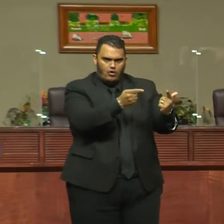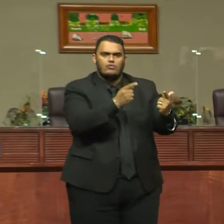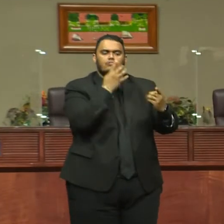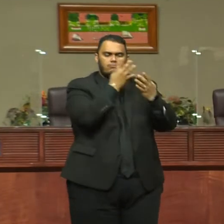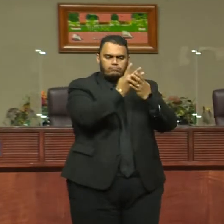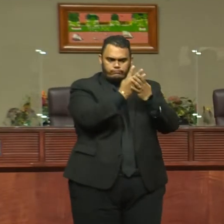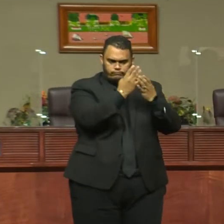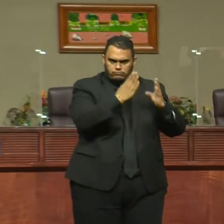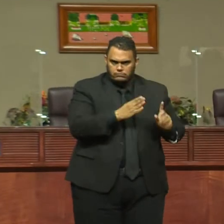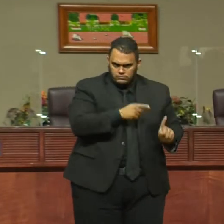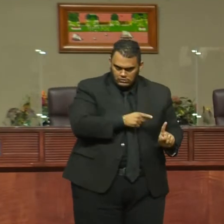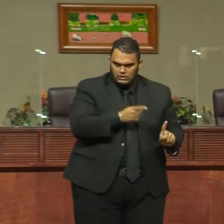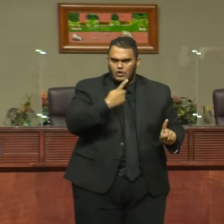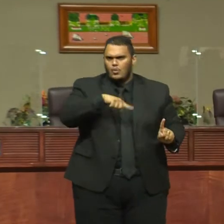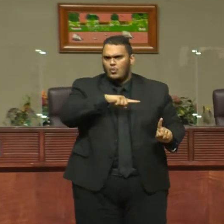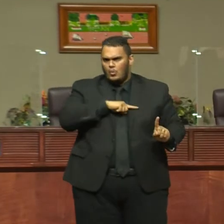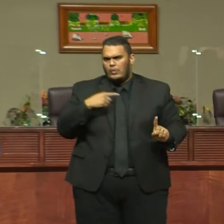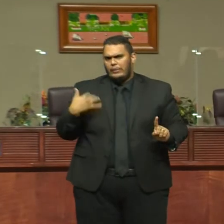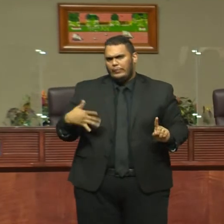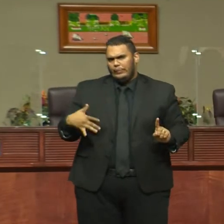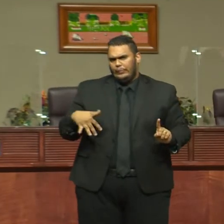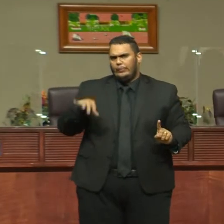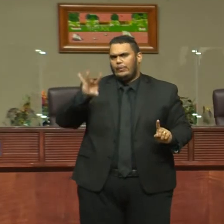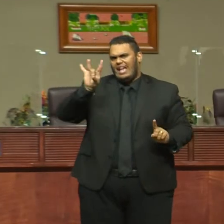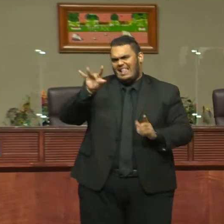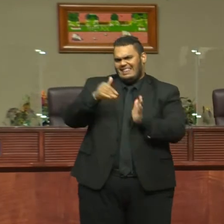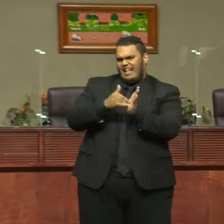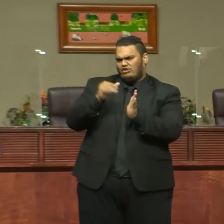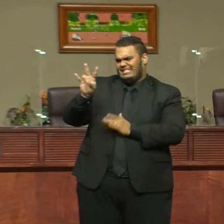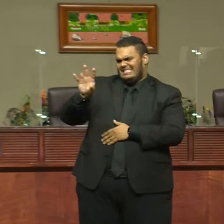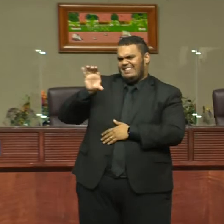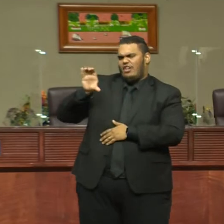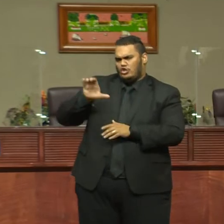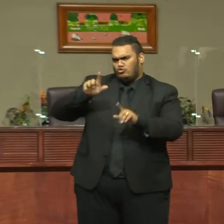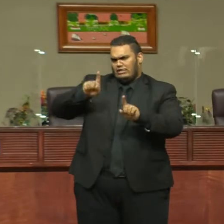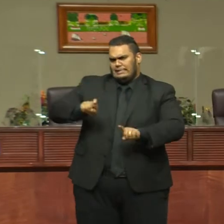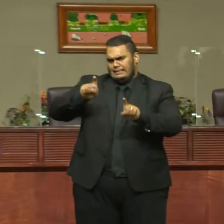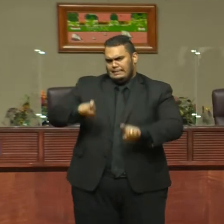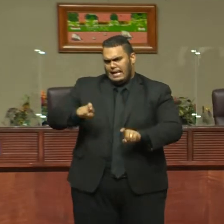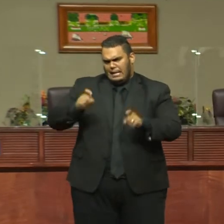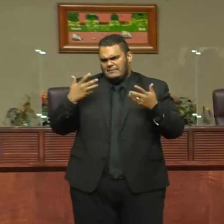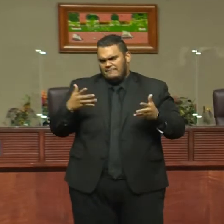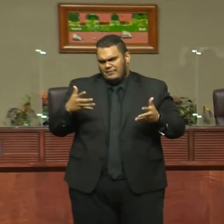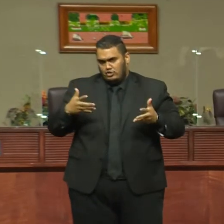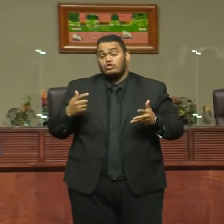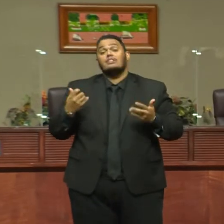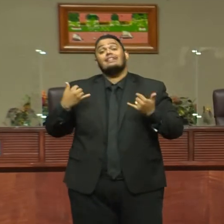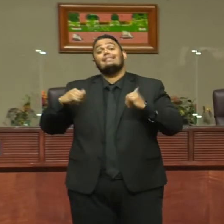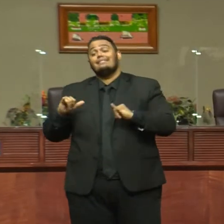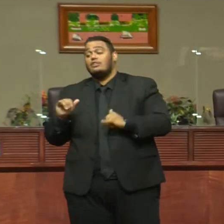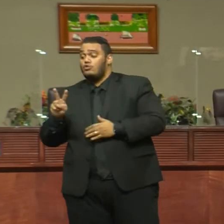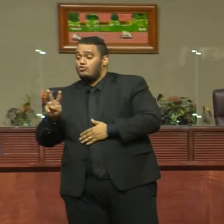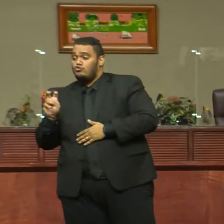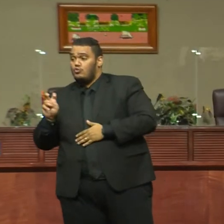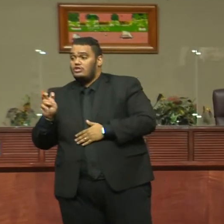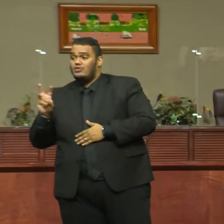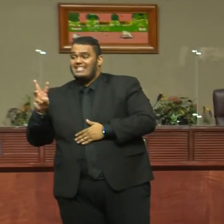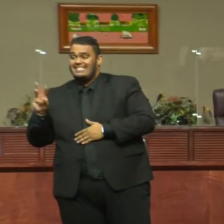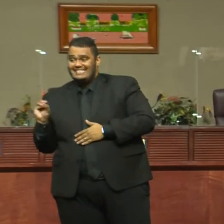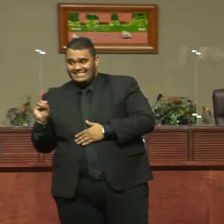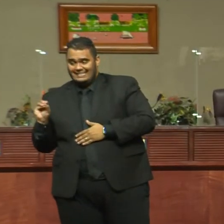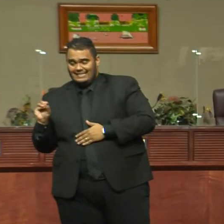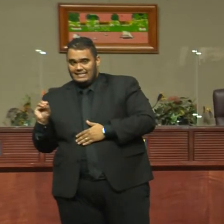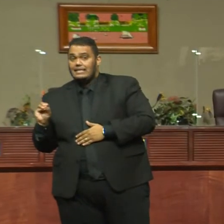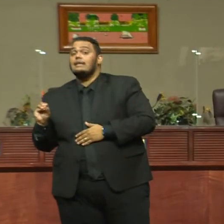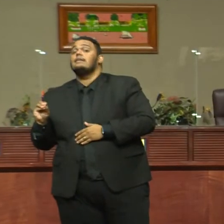8,700 tests with 260 test results pending. Since the first known